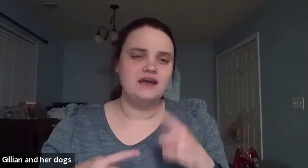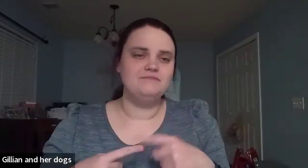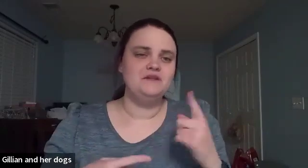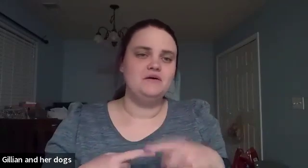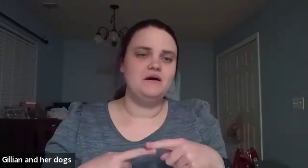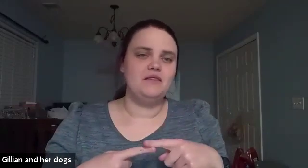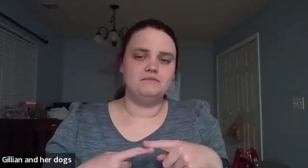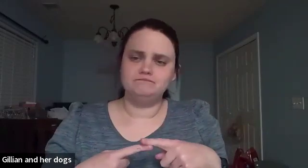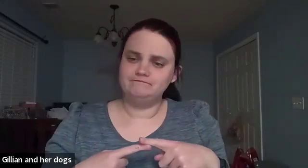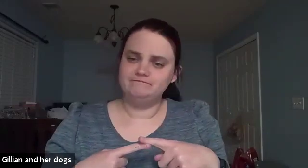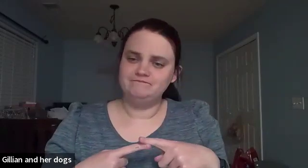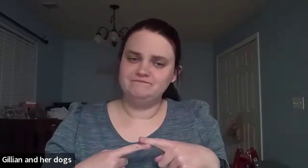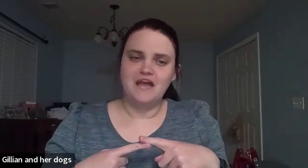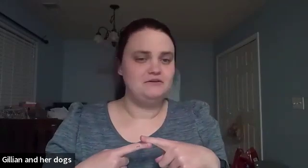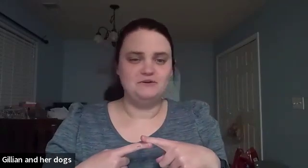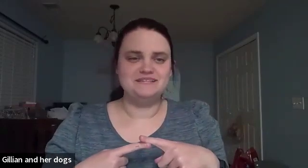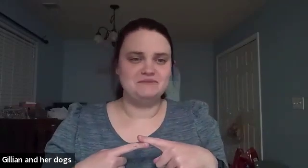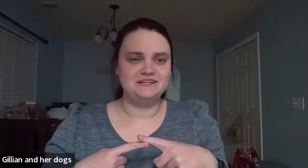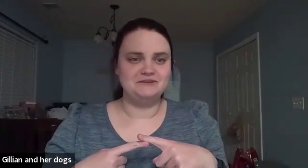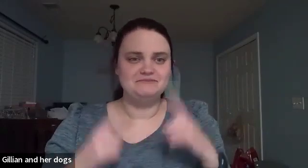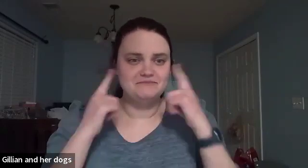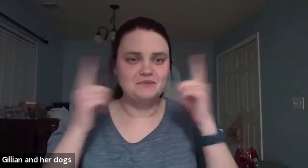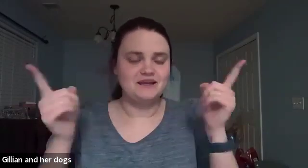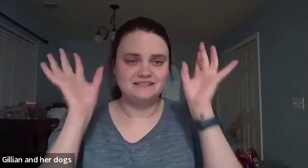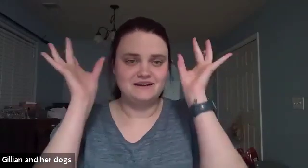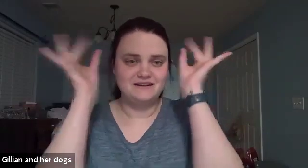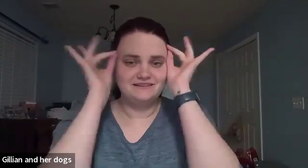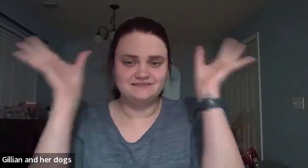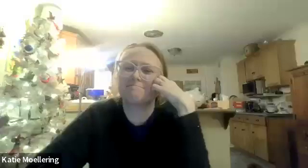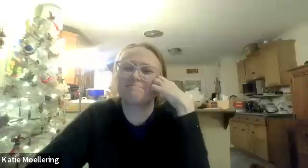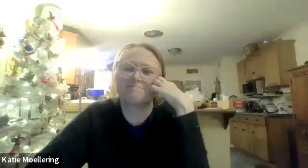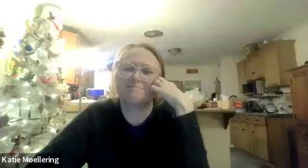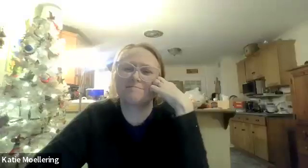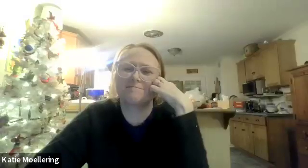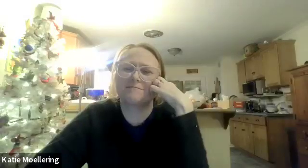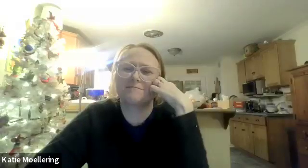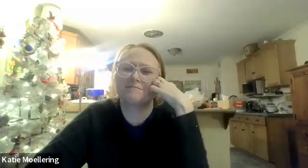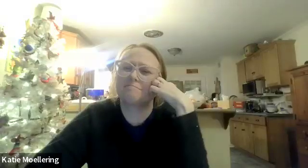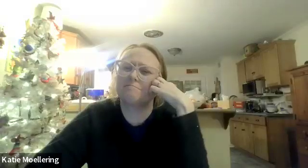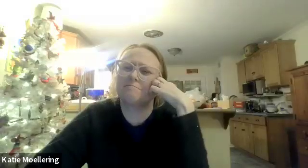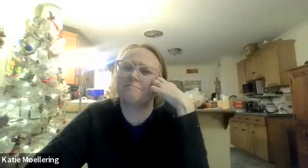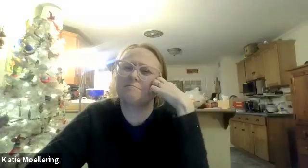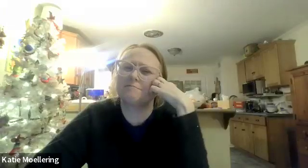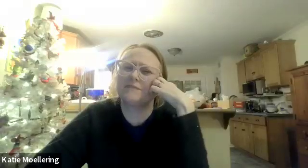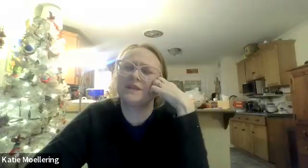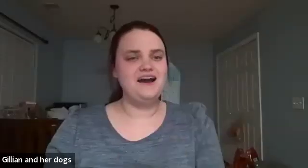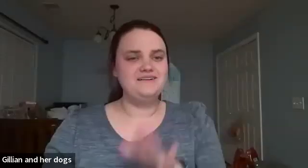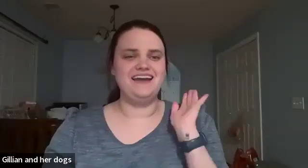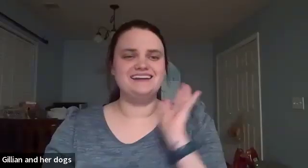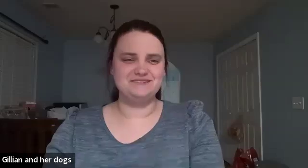Okay. I don't know what's happening here. My brain is not. Yes. Okay. I see what